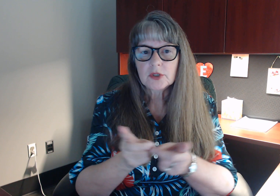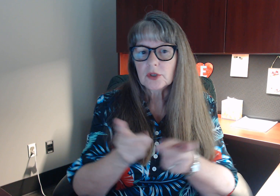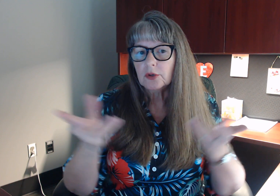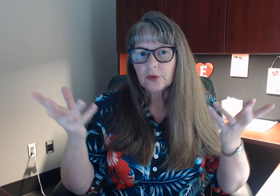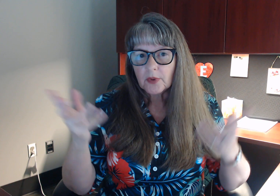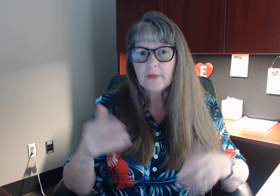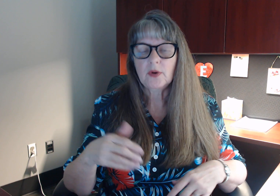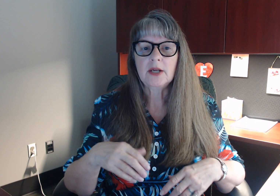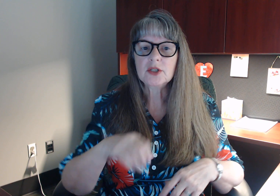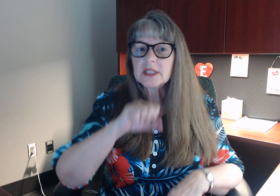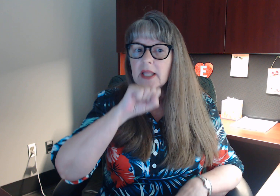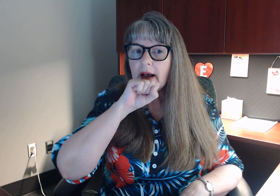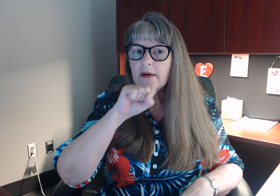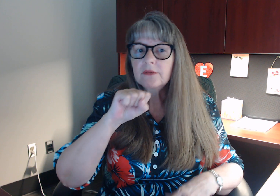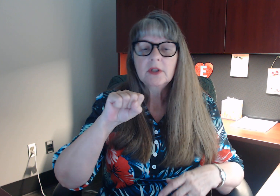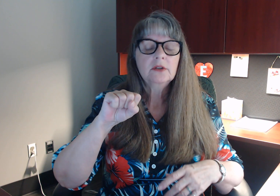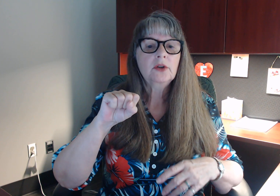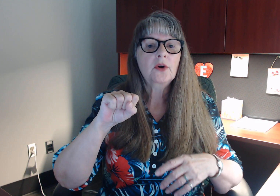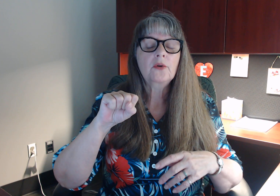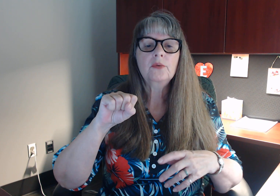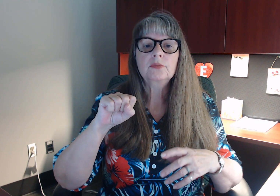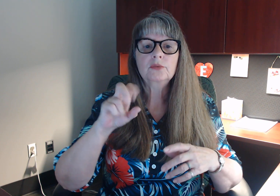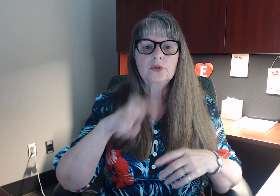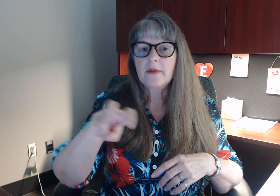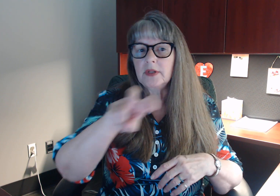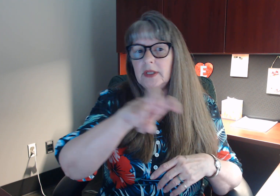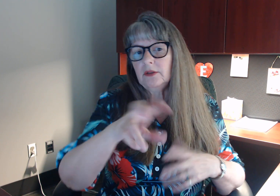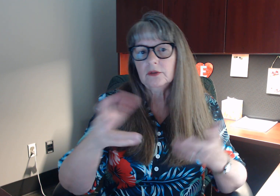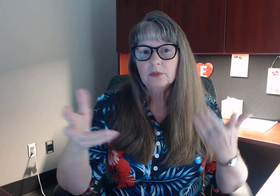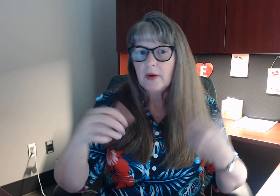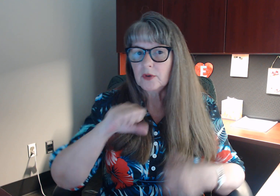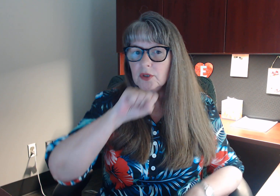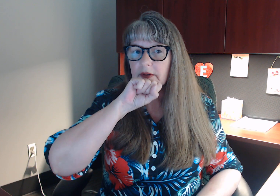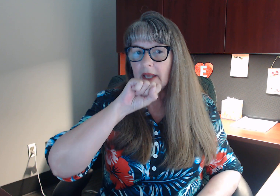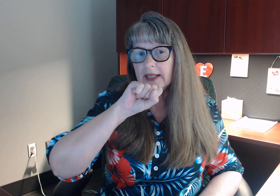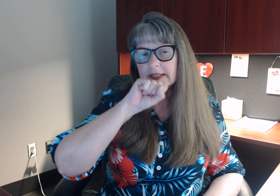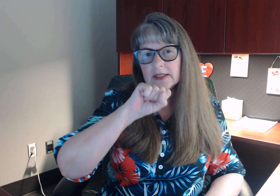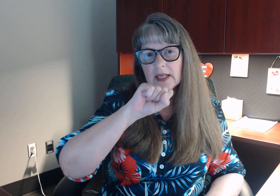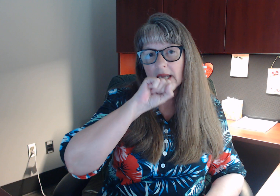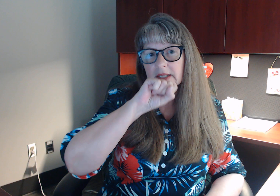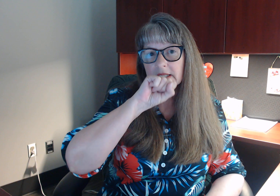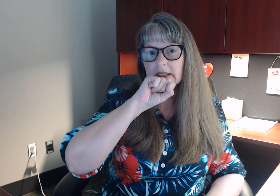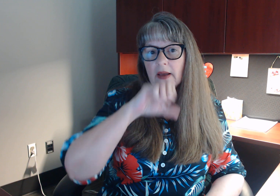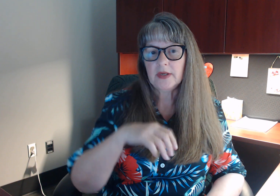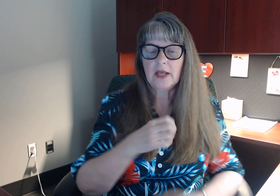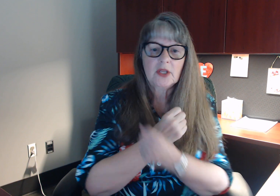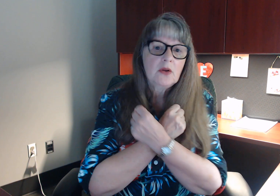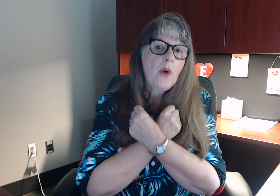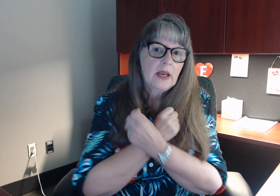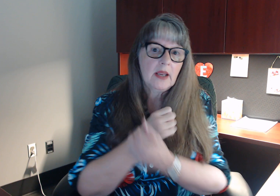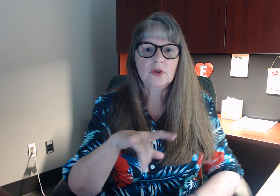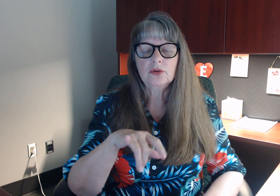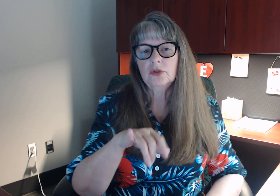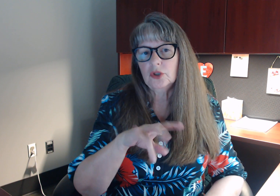dessert or whatever. I just love, traveling or whatever. That is to love it. Not says, oh, I love to